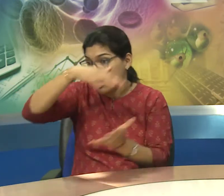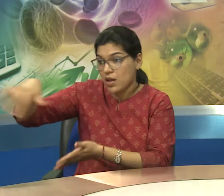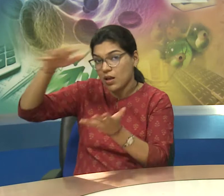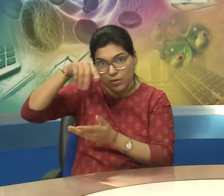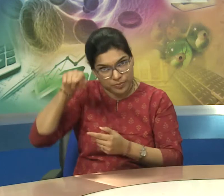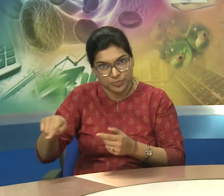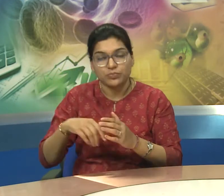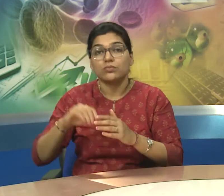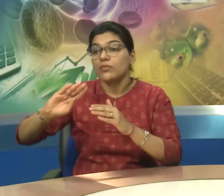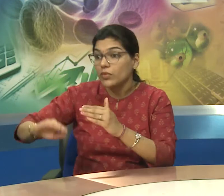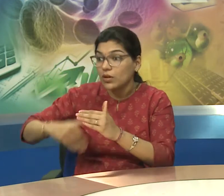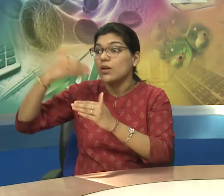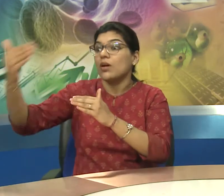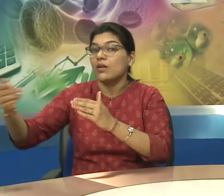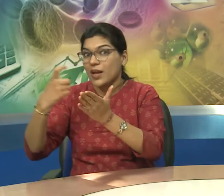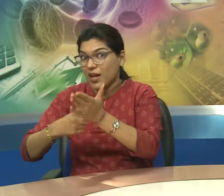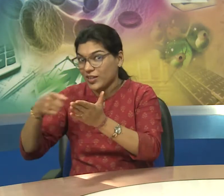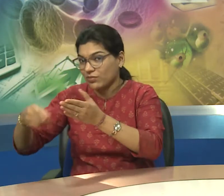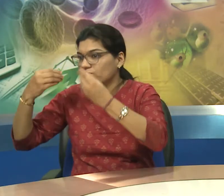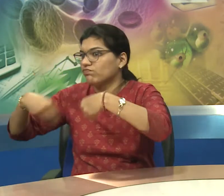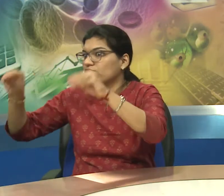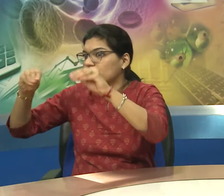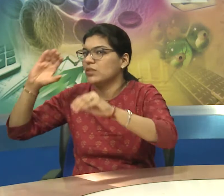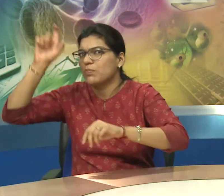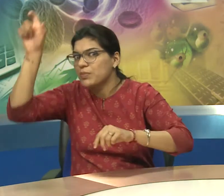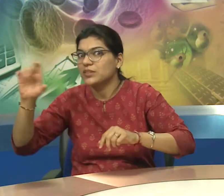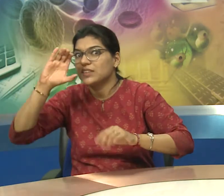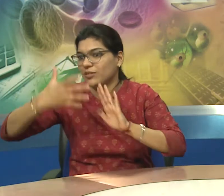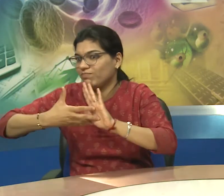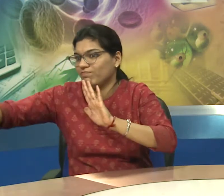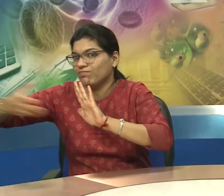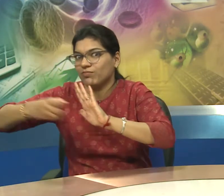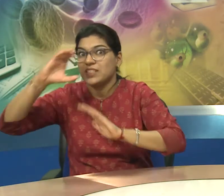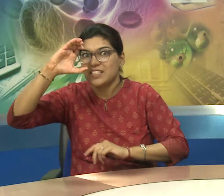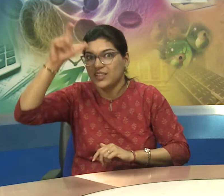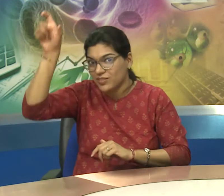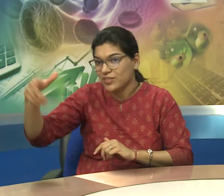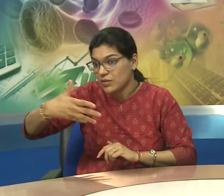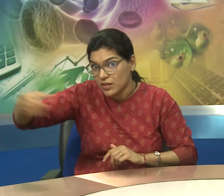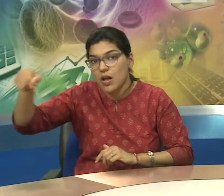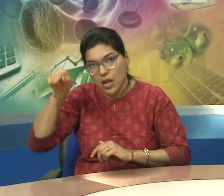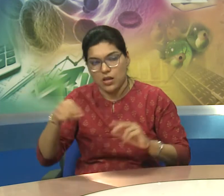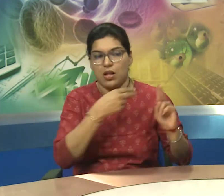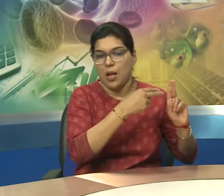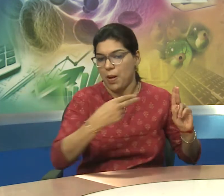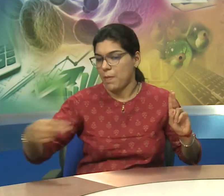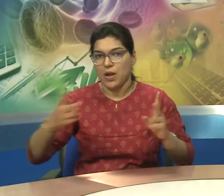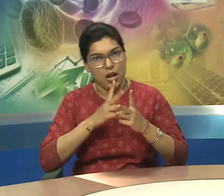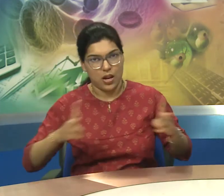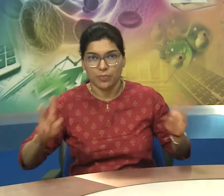distribution. The first picture is of manufacturer or producer. The second